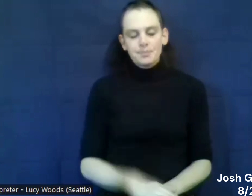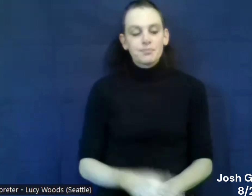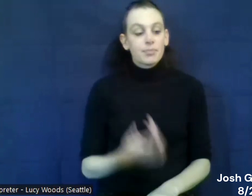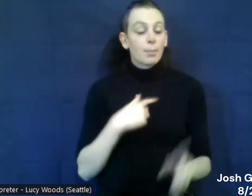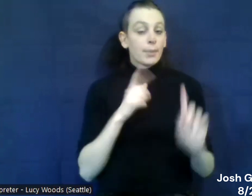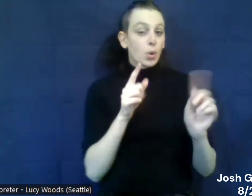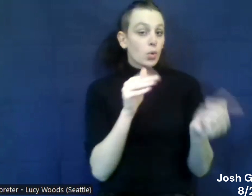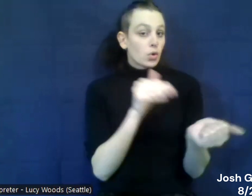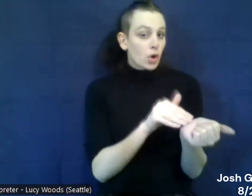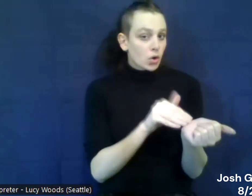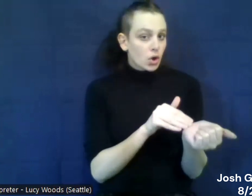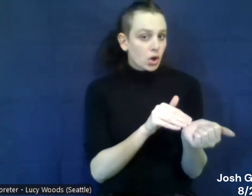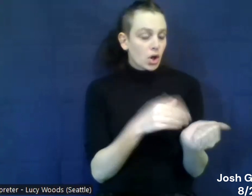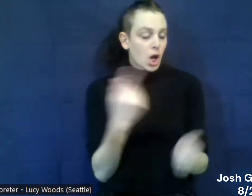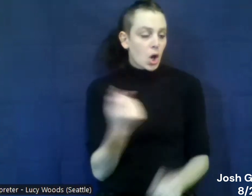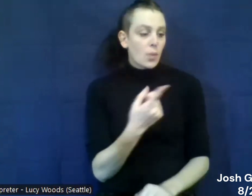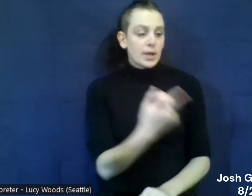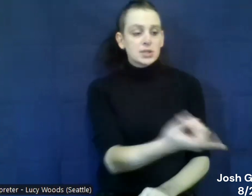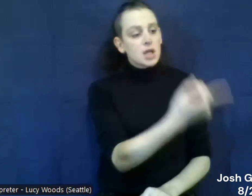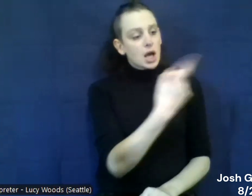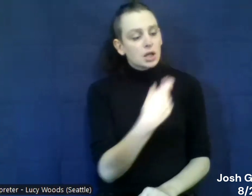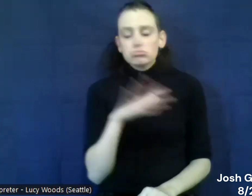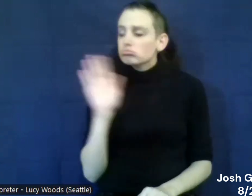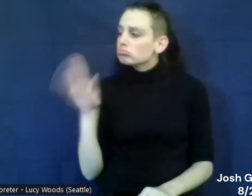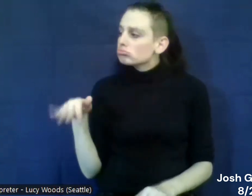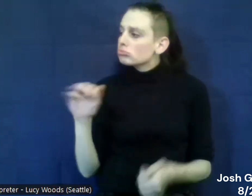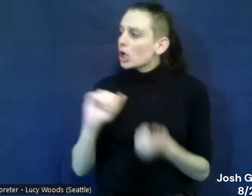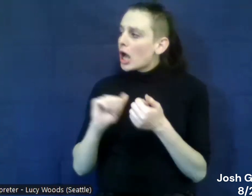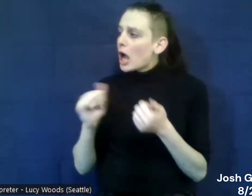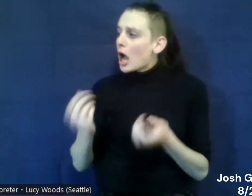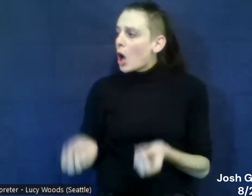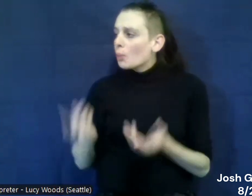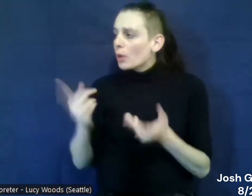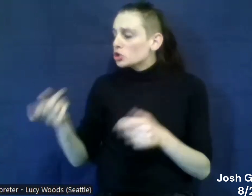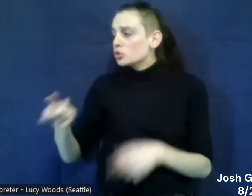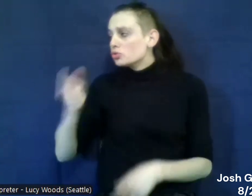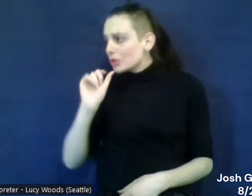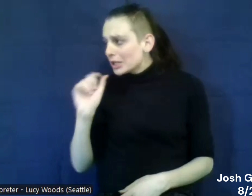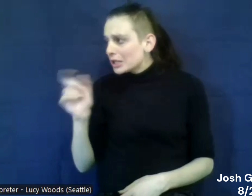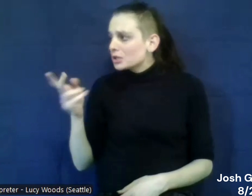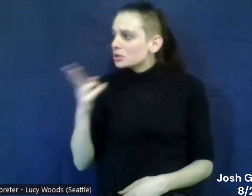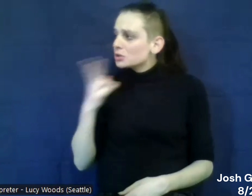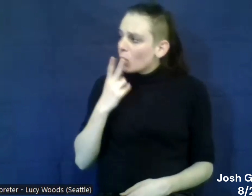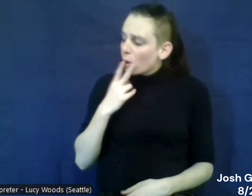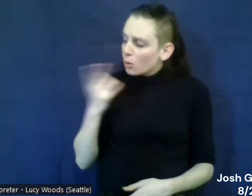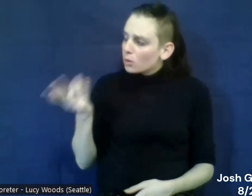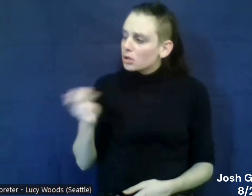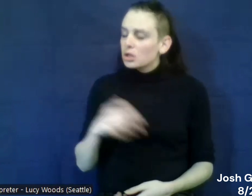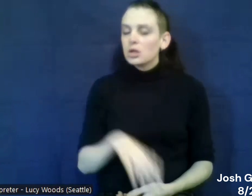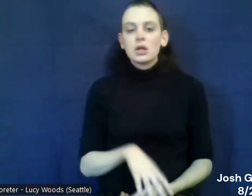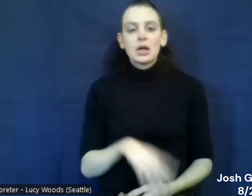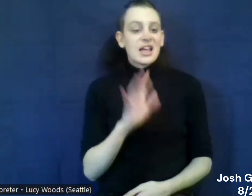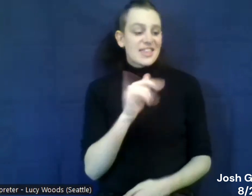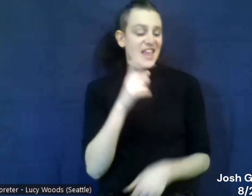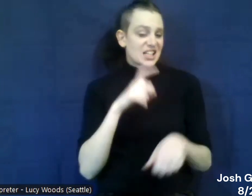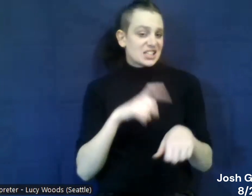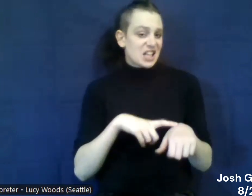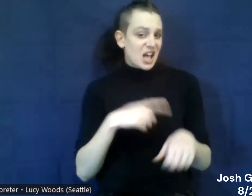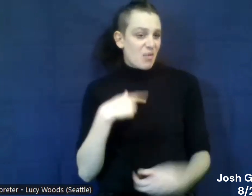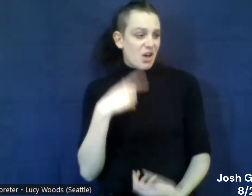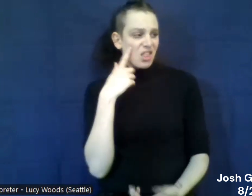ask like how much you drink, how like if you smoke, all that kind of stuff, right? And at that time, I thought to myself